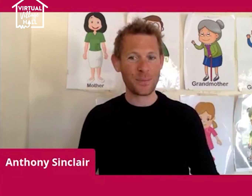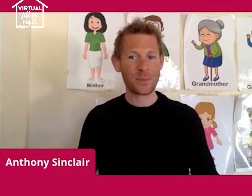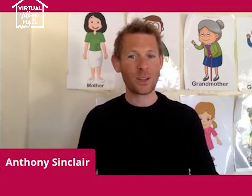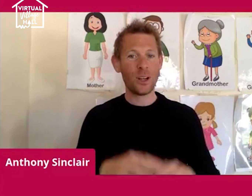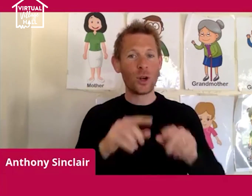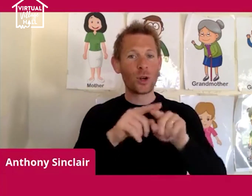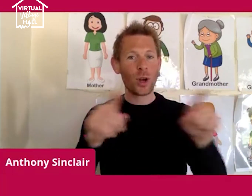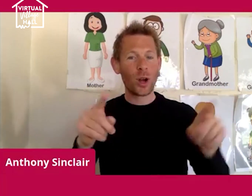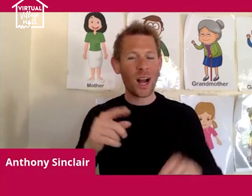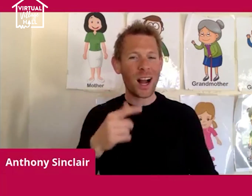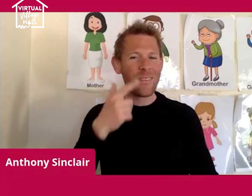today.